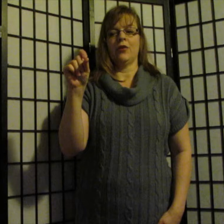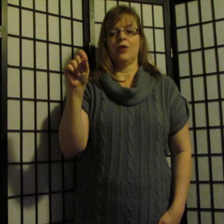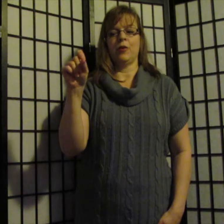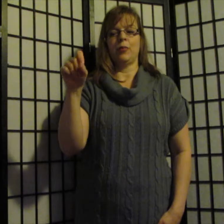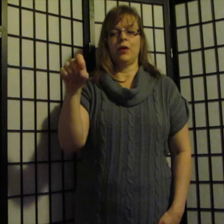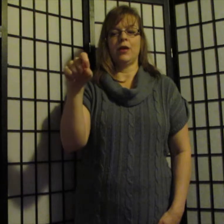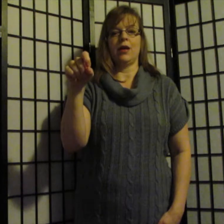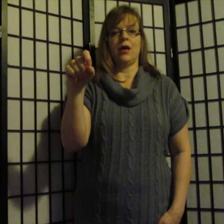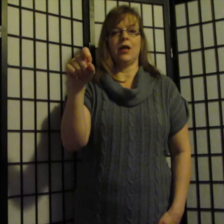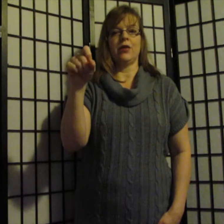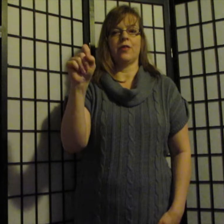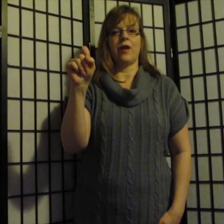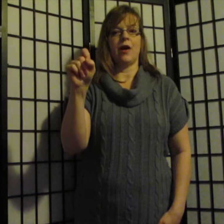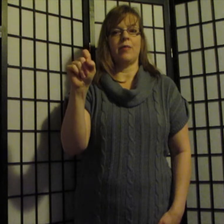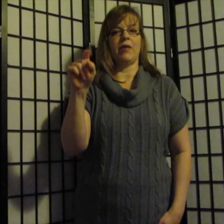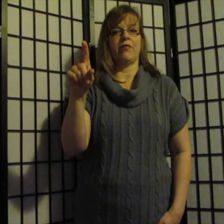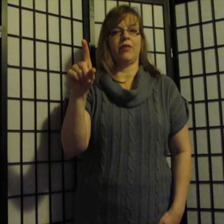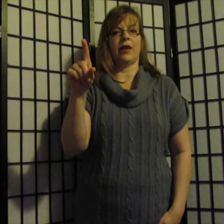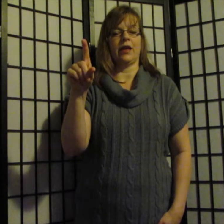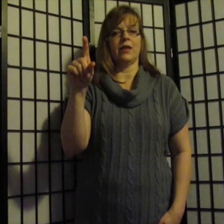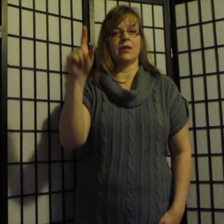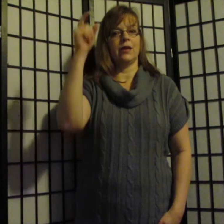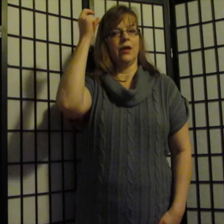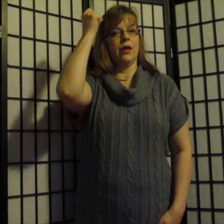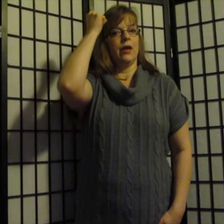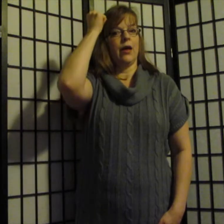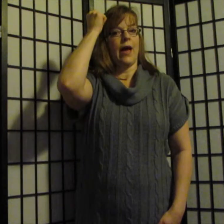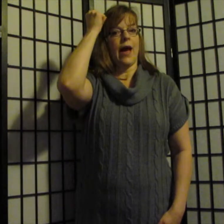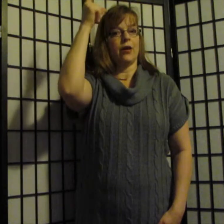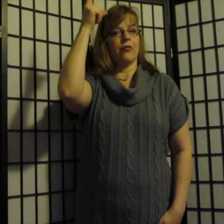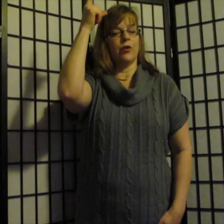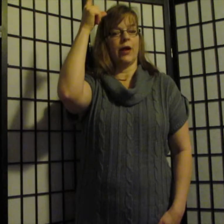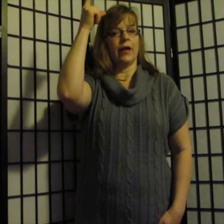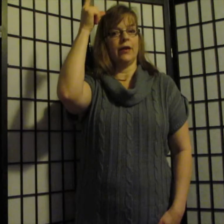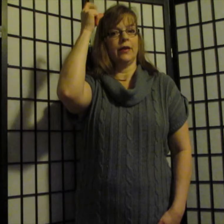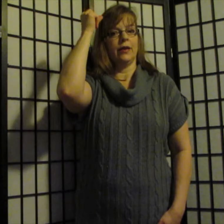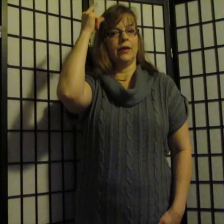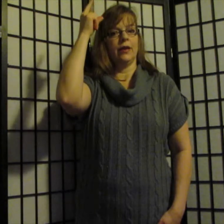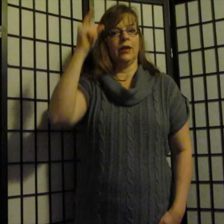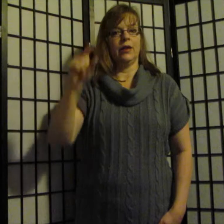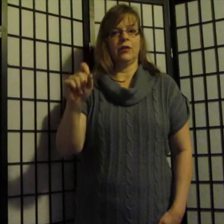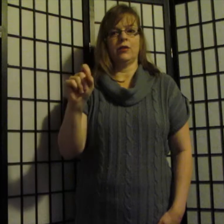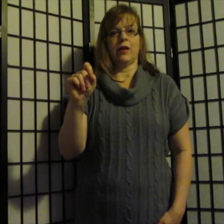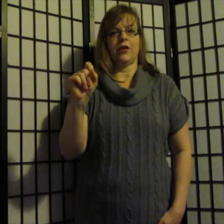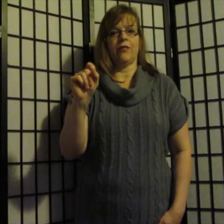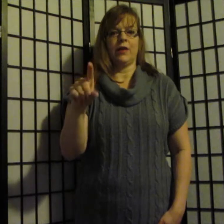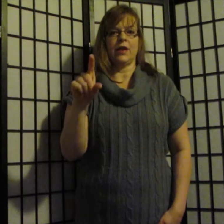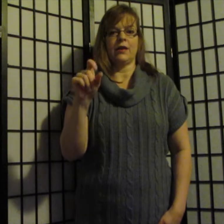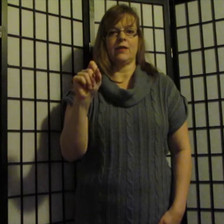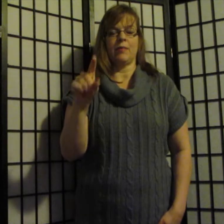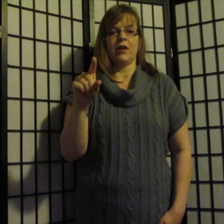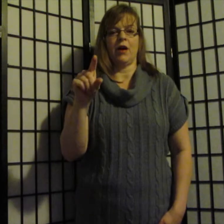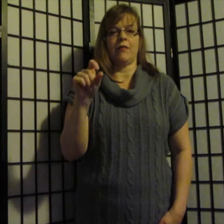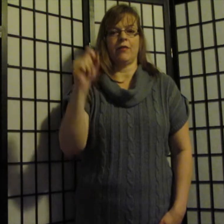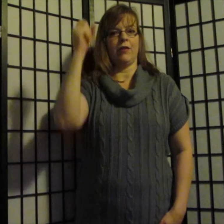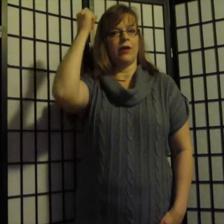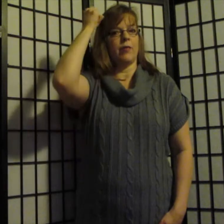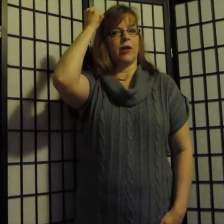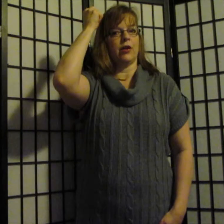you're going to put it on your thumb and flick it at your forehead. So it's like you're flicking something off your finger, but you're going to